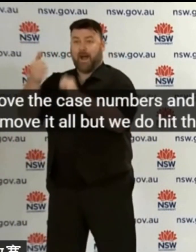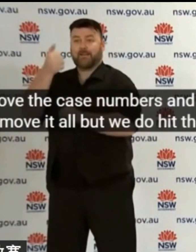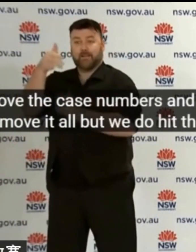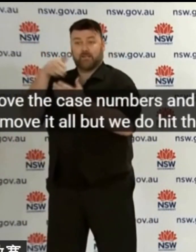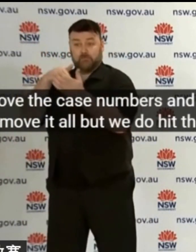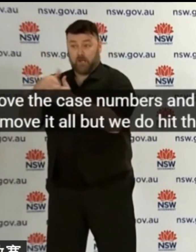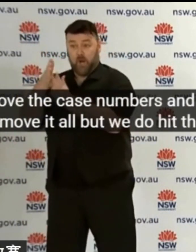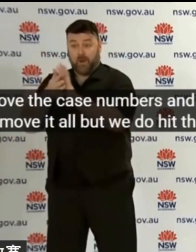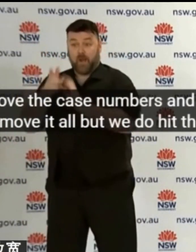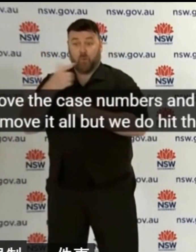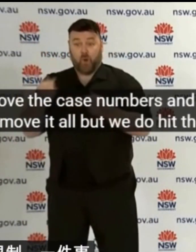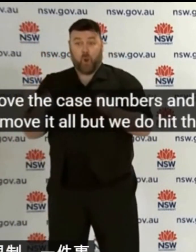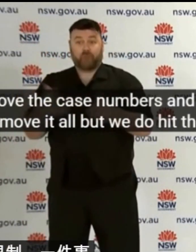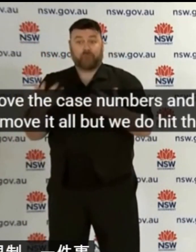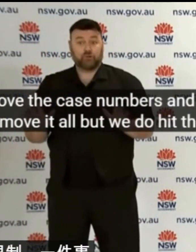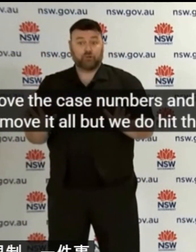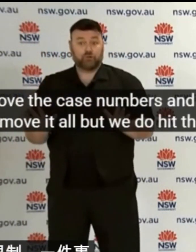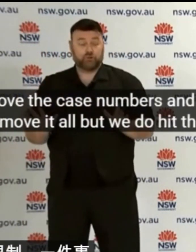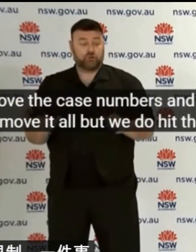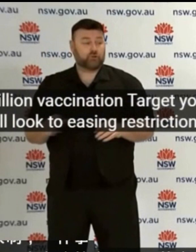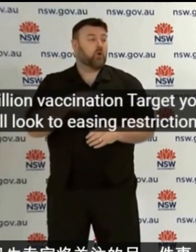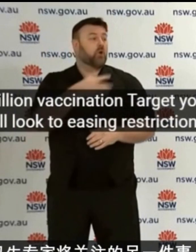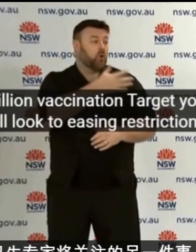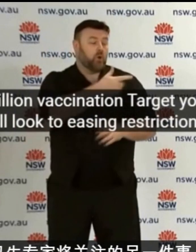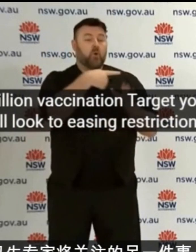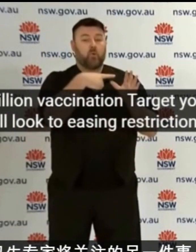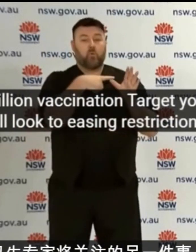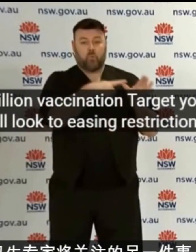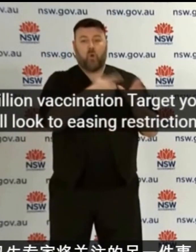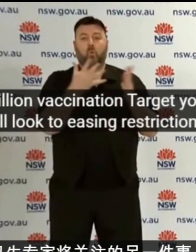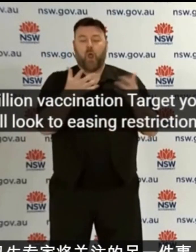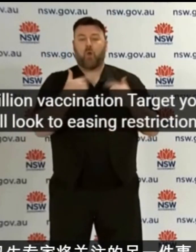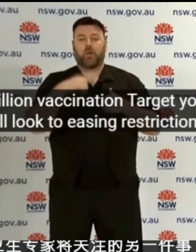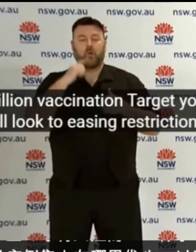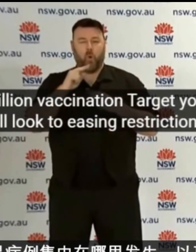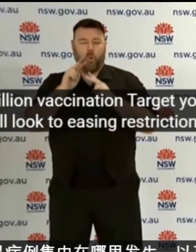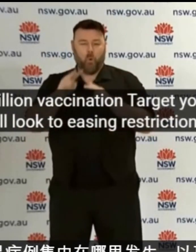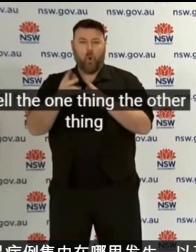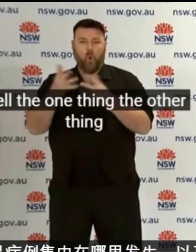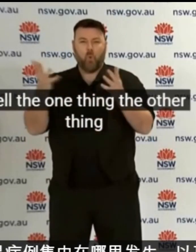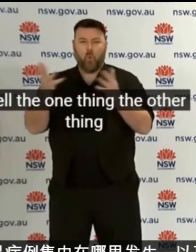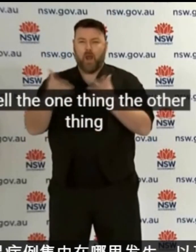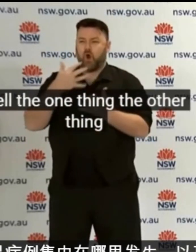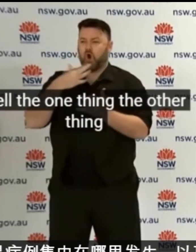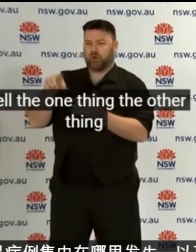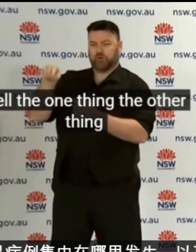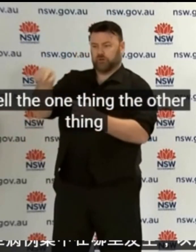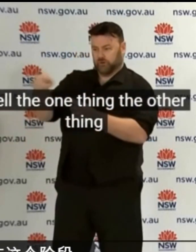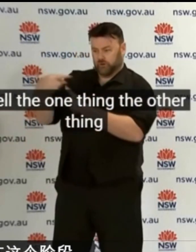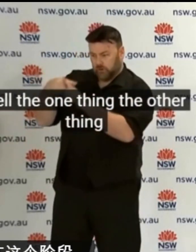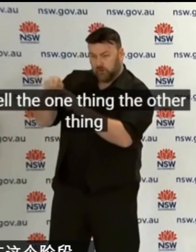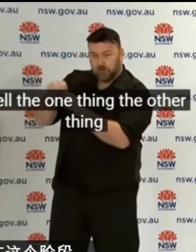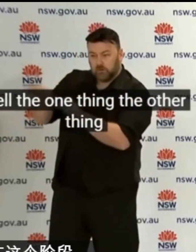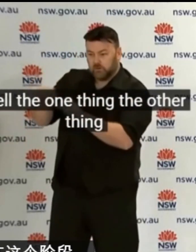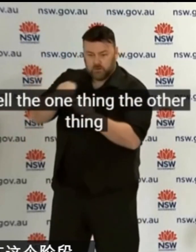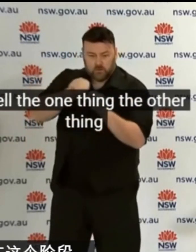the other thing that health experts will look at is where the concentration of cases are occurring. And at this stage, the concentration of